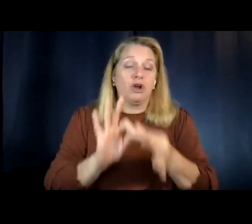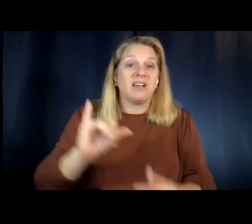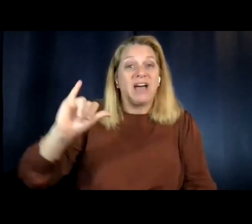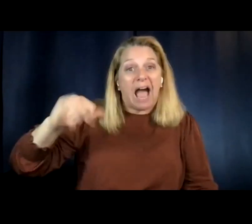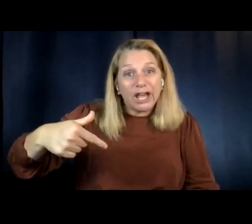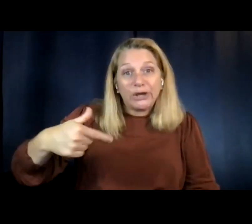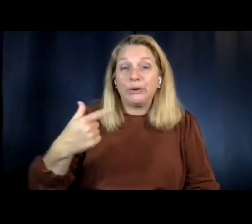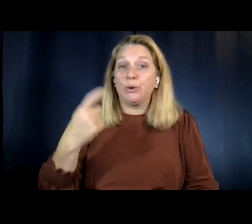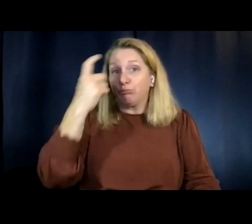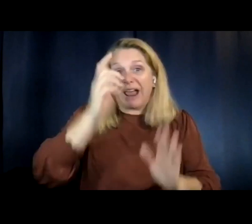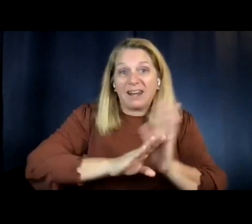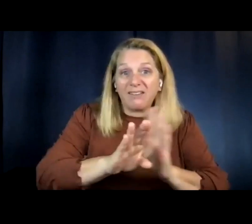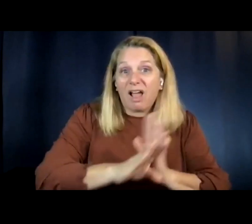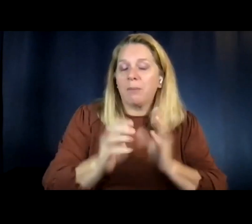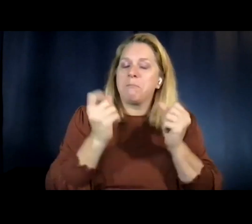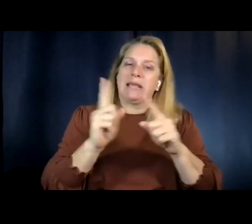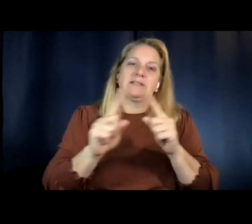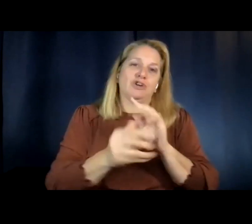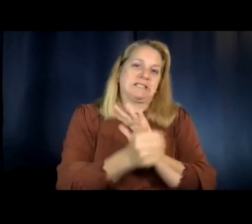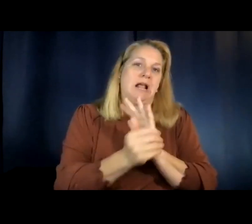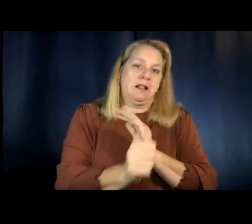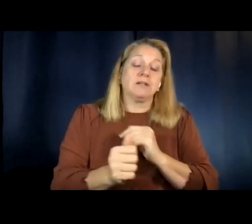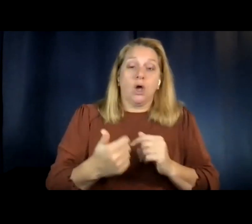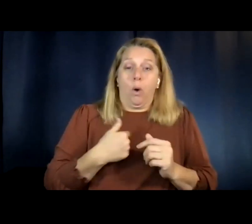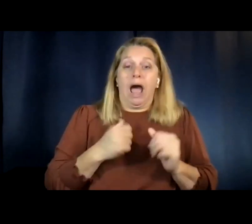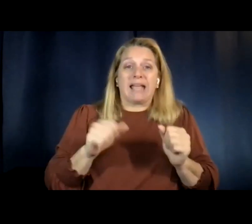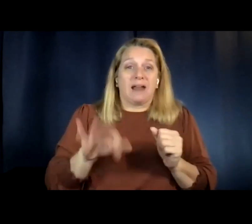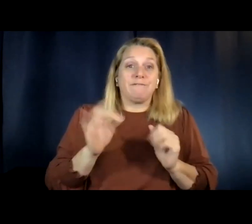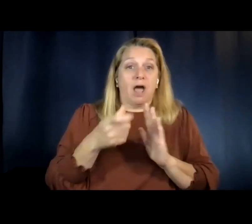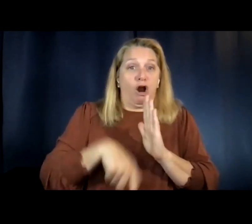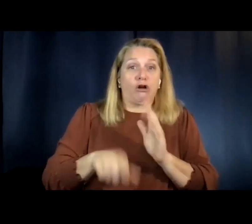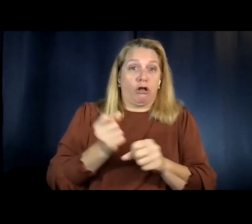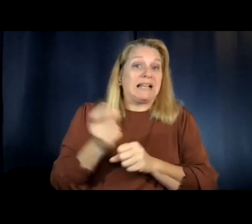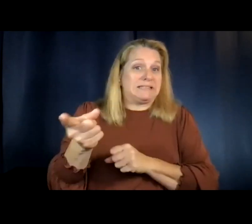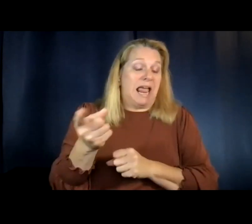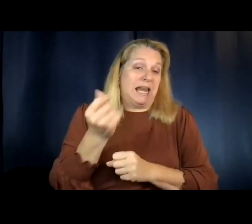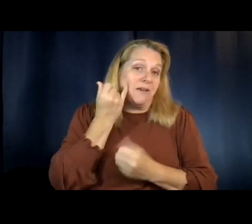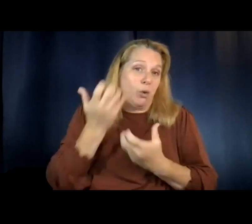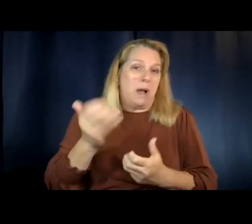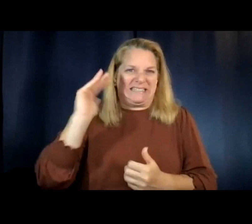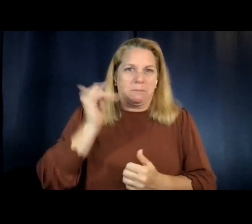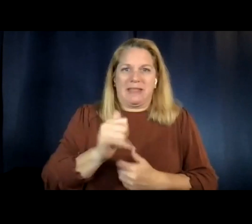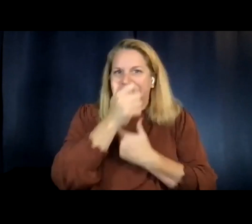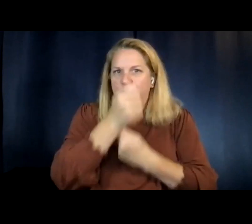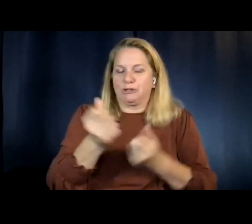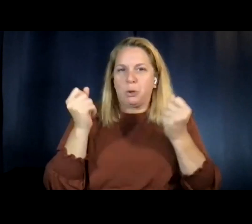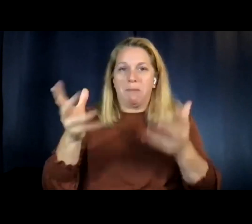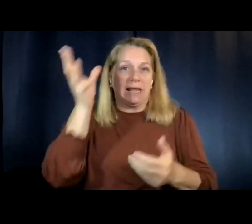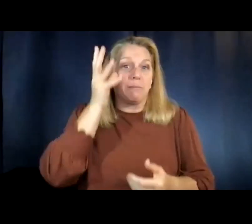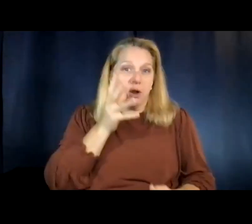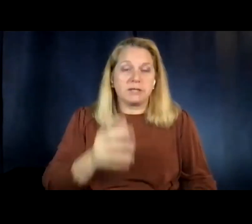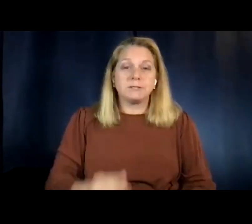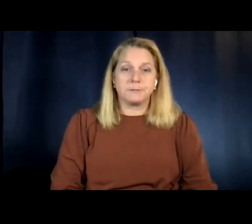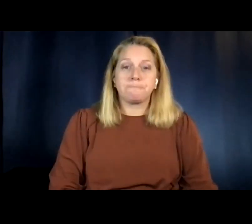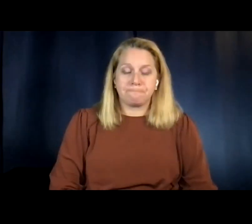terms of a lot of their skills. So, and I can certainly find an article and send that out because that seems to be of interest to a lot of people.